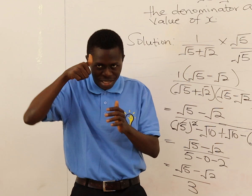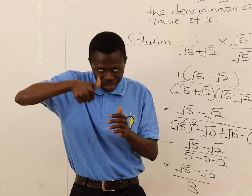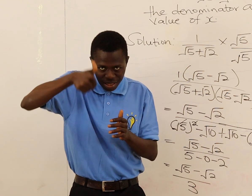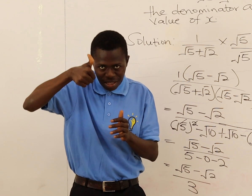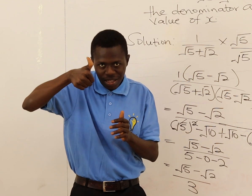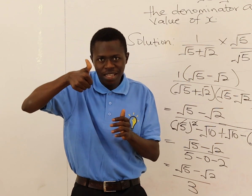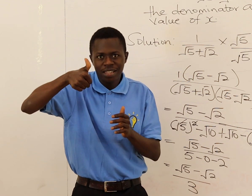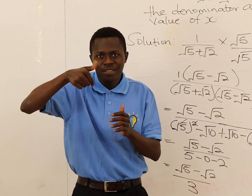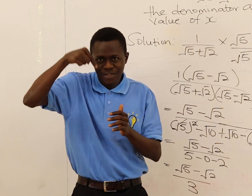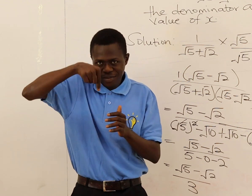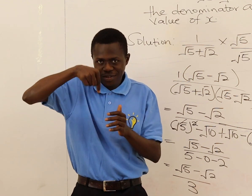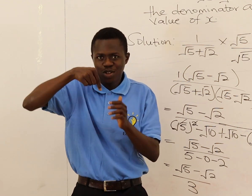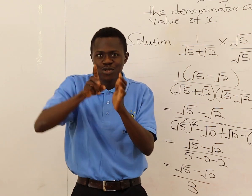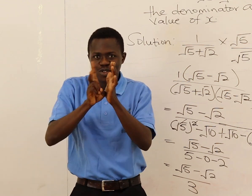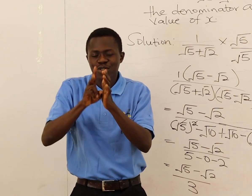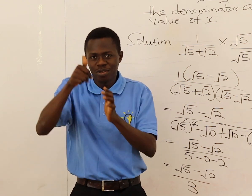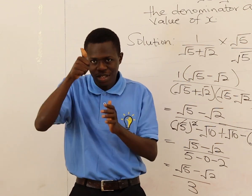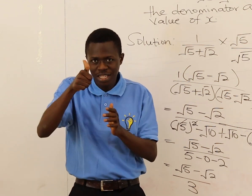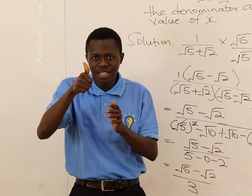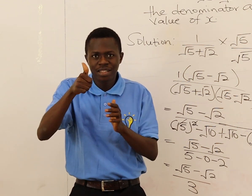Don't forget, like and subscribe.